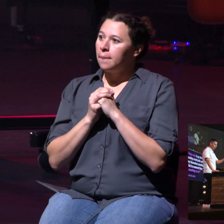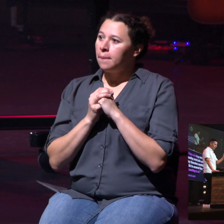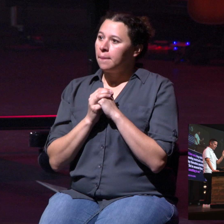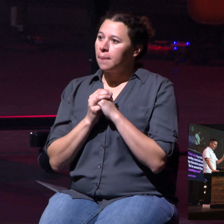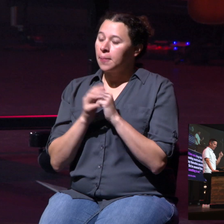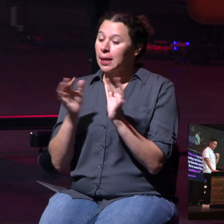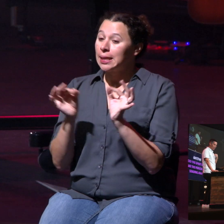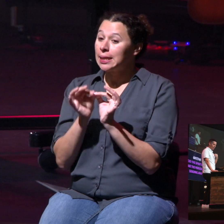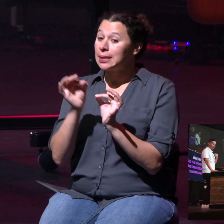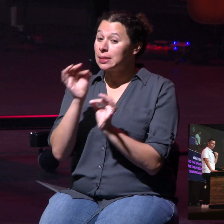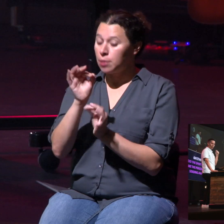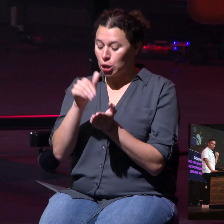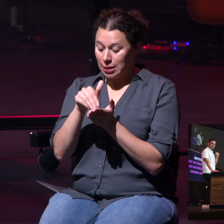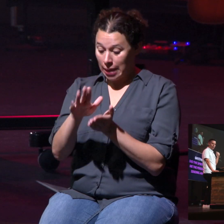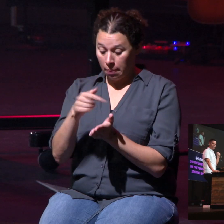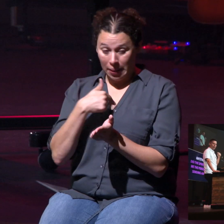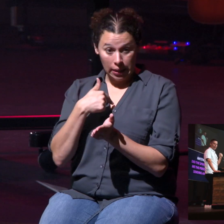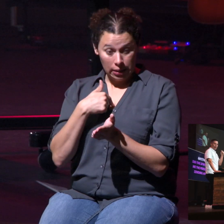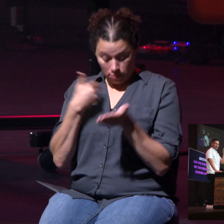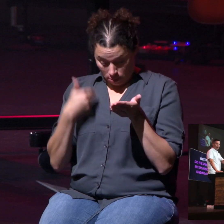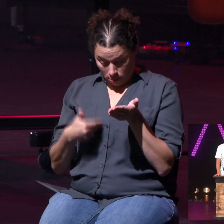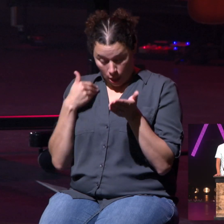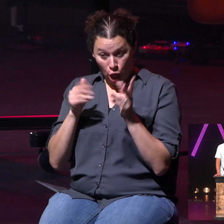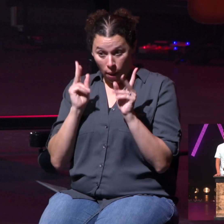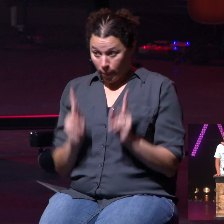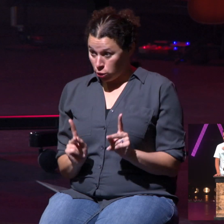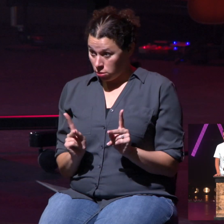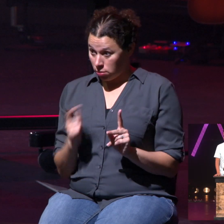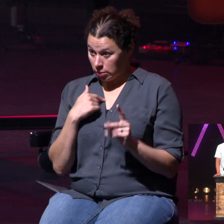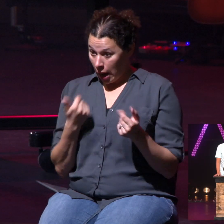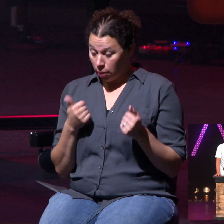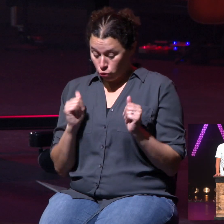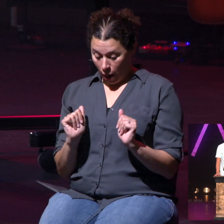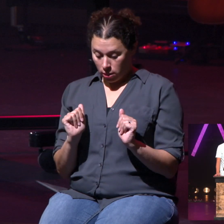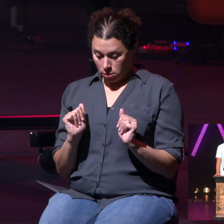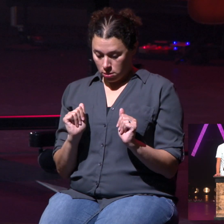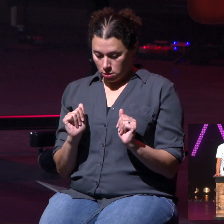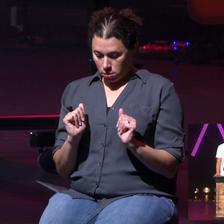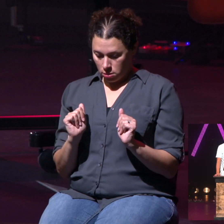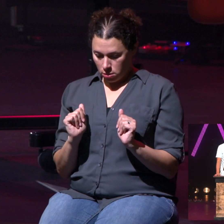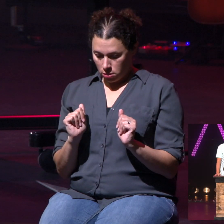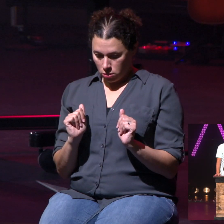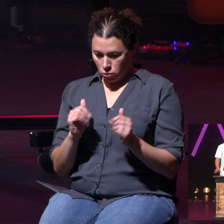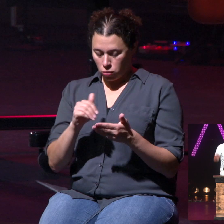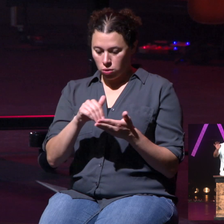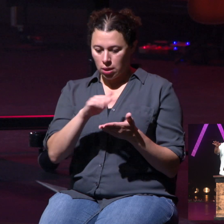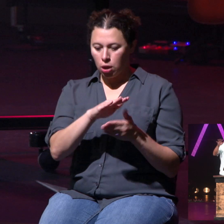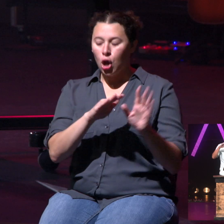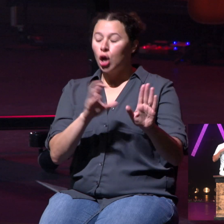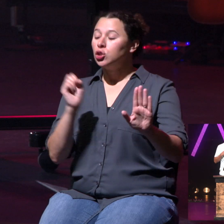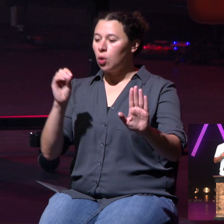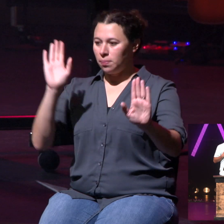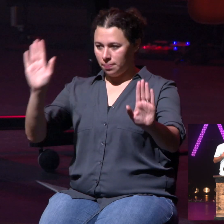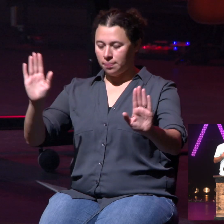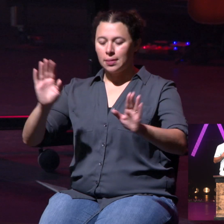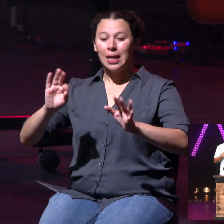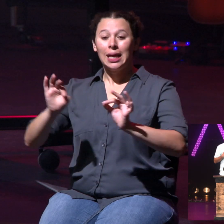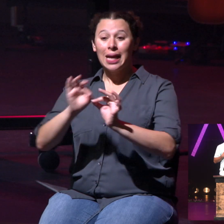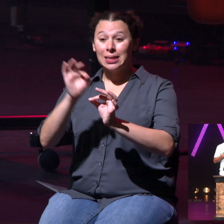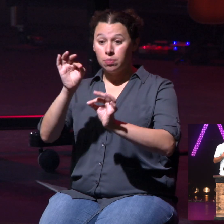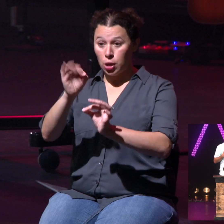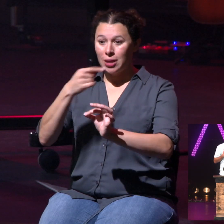the Spirit send me, the person I'm trying to send away? Did the Spirit send